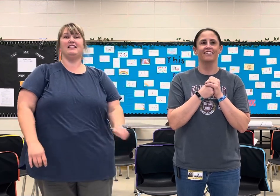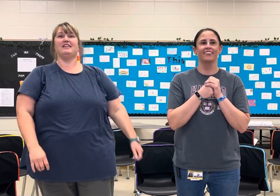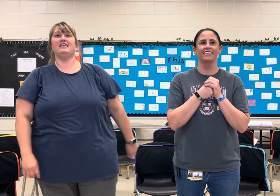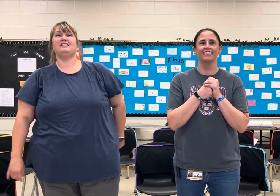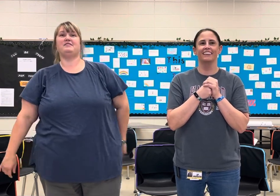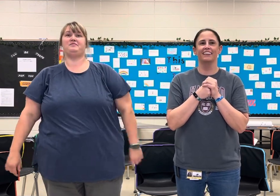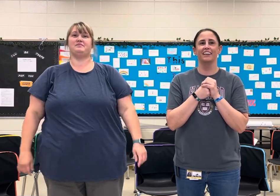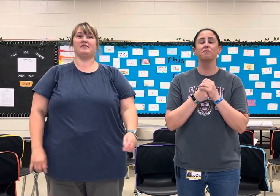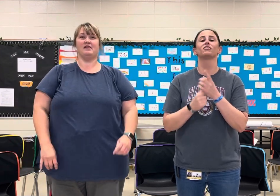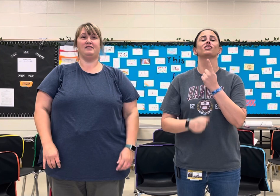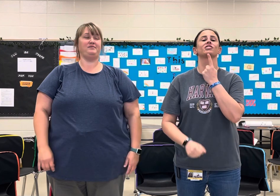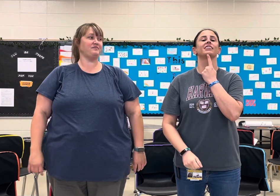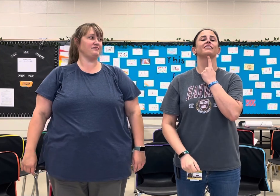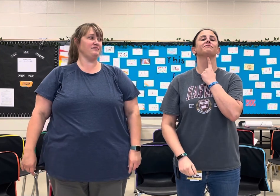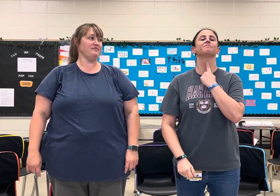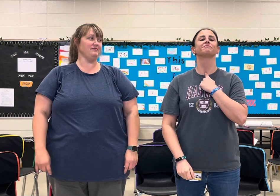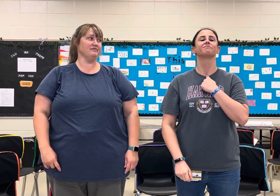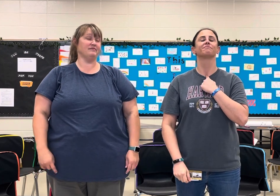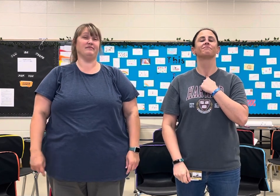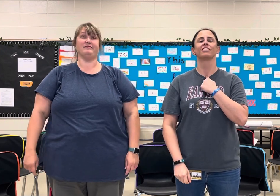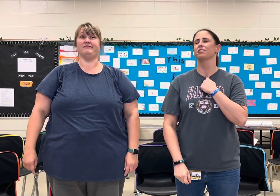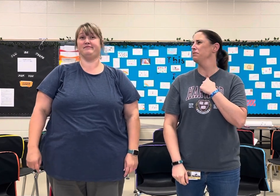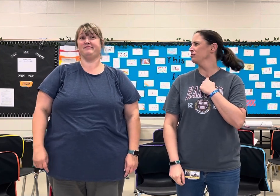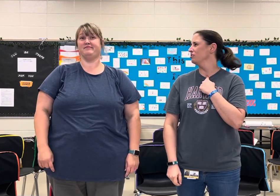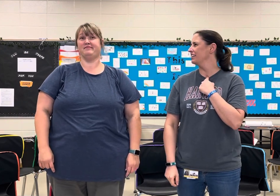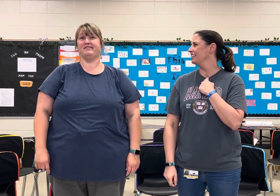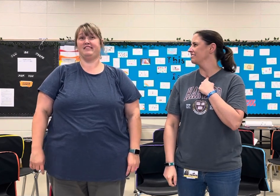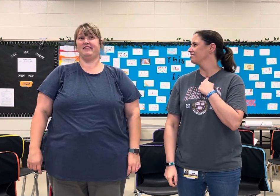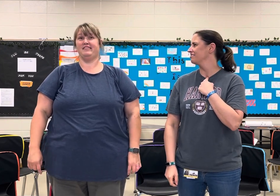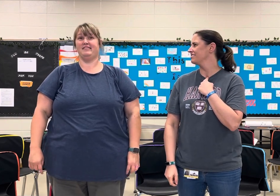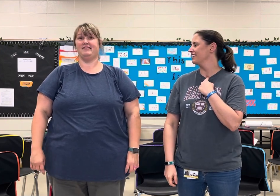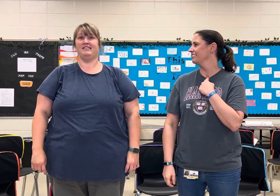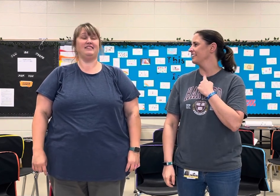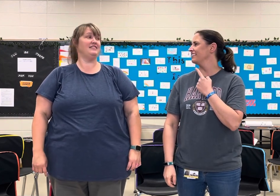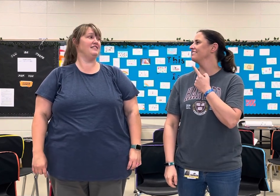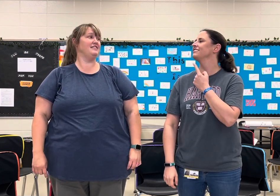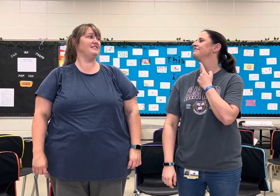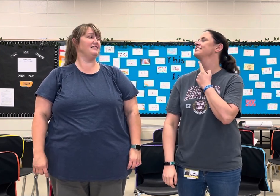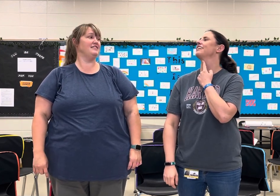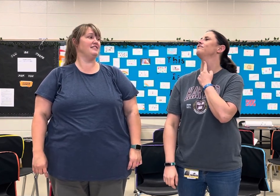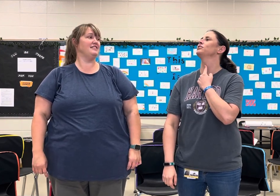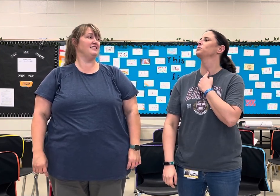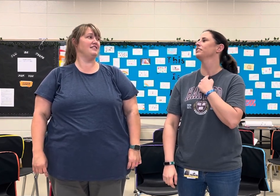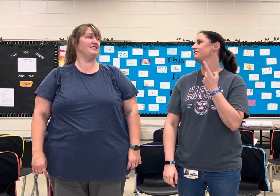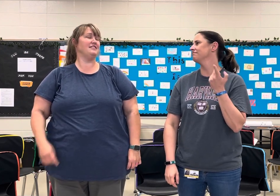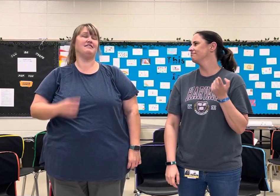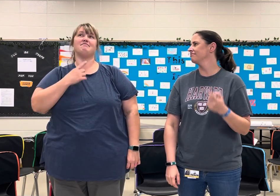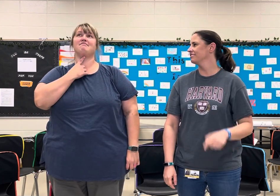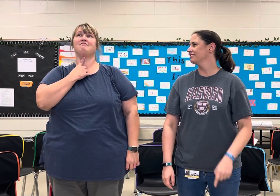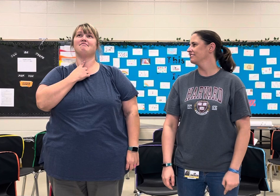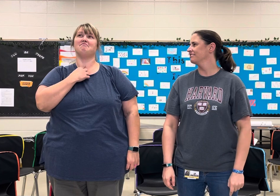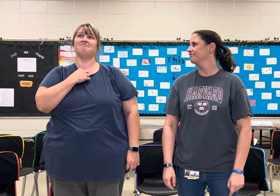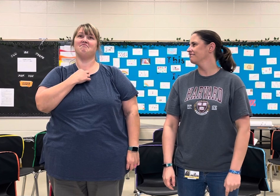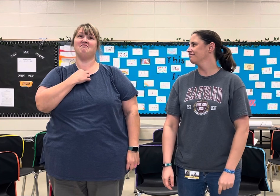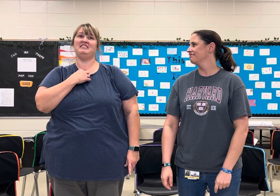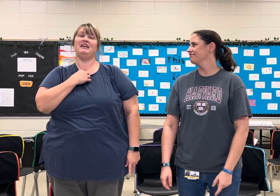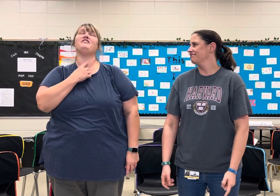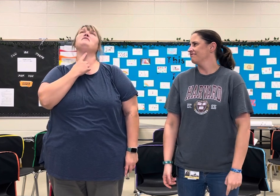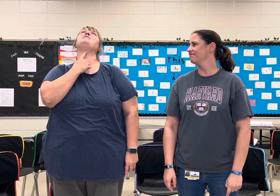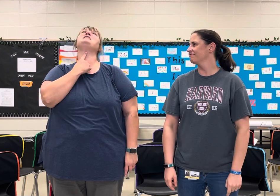Alright, thirsty. A lot of people don't like that sign. Like, they say it feels weird. I'm gonna guess